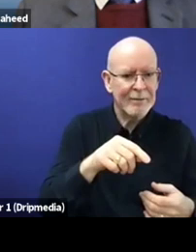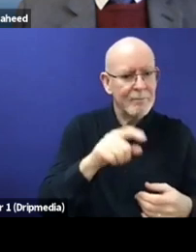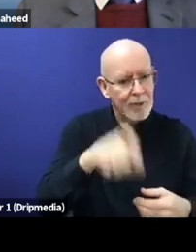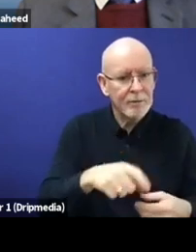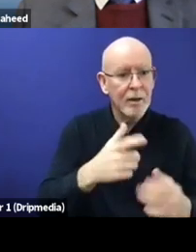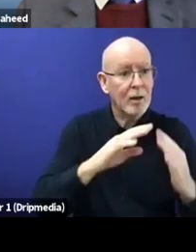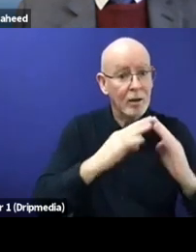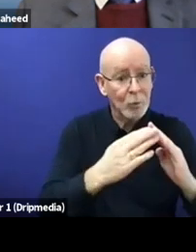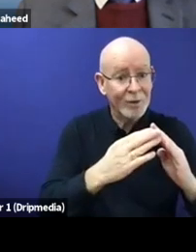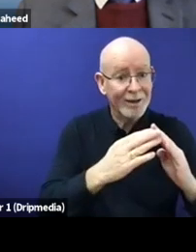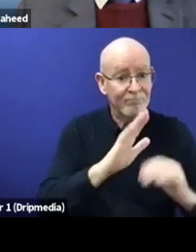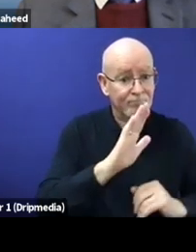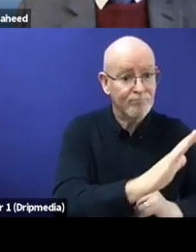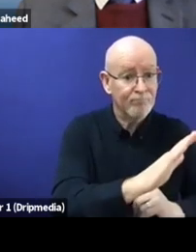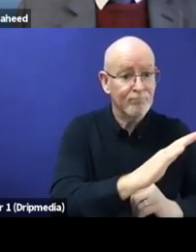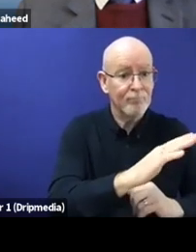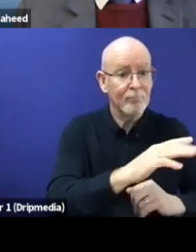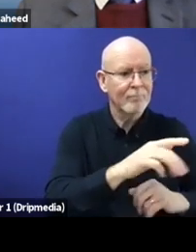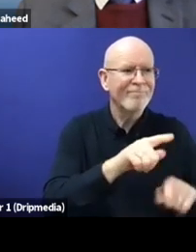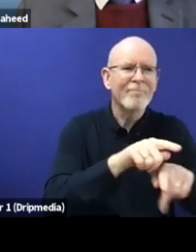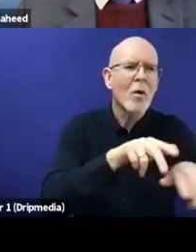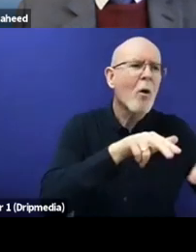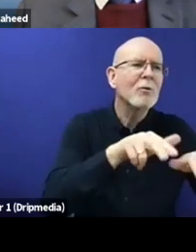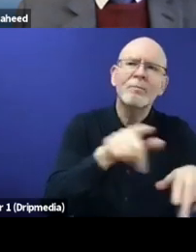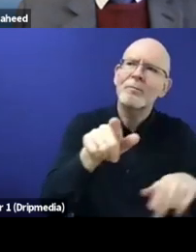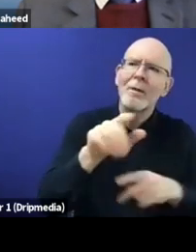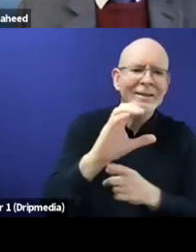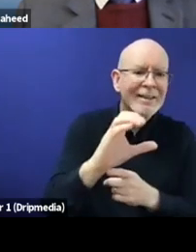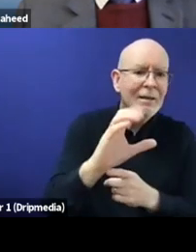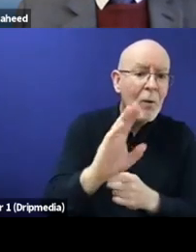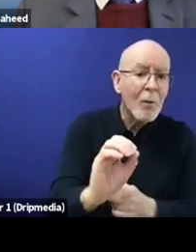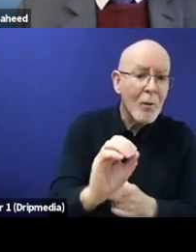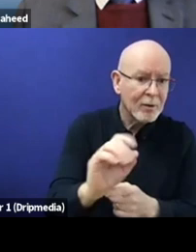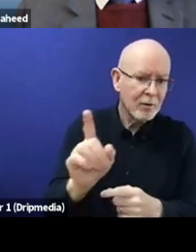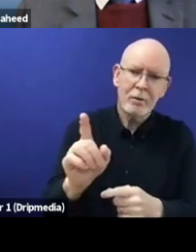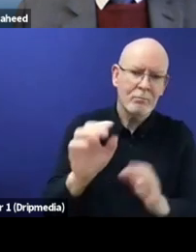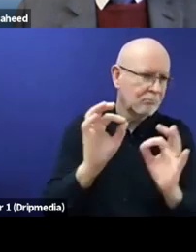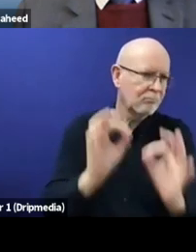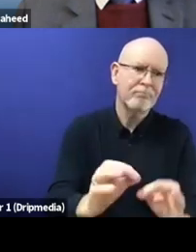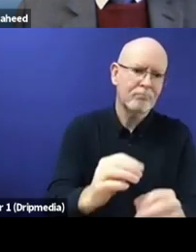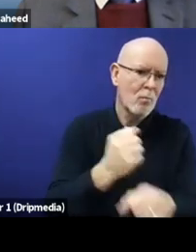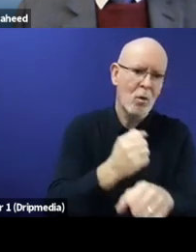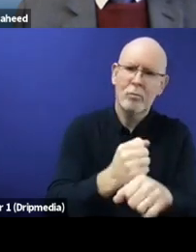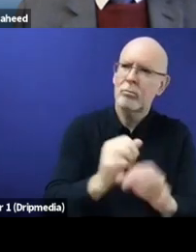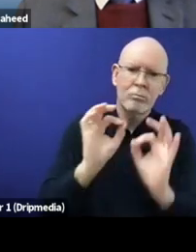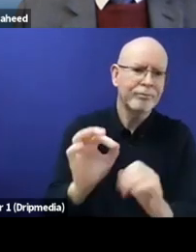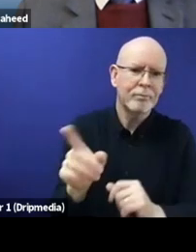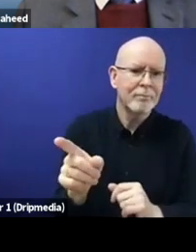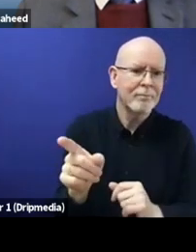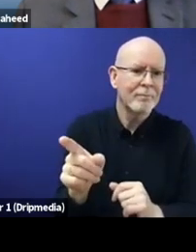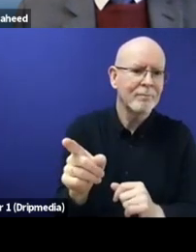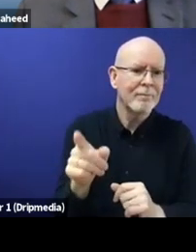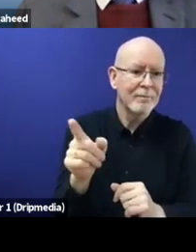solutions from the refugees themselves, because they are the actual, people who are on ground.